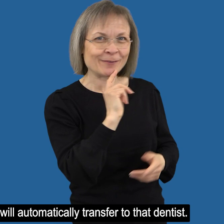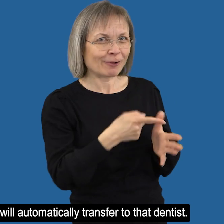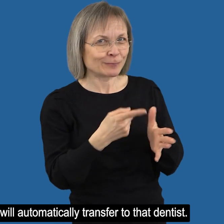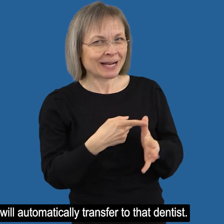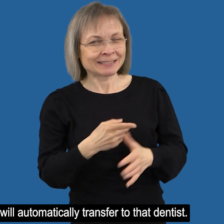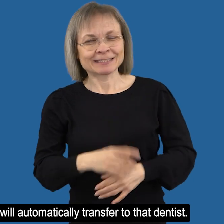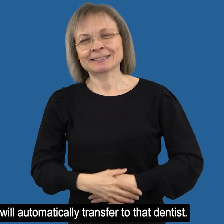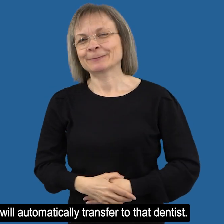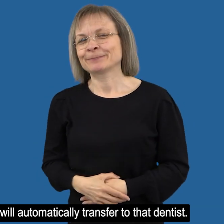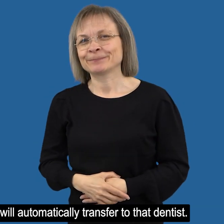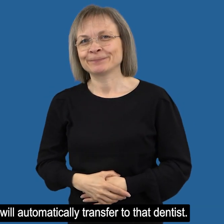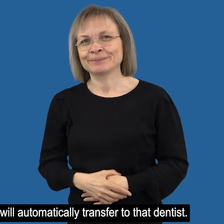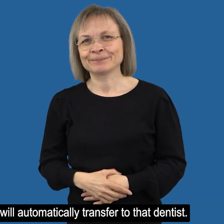that dentist.